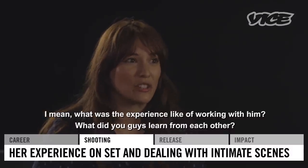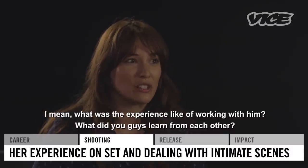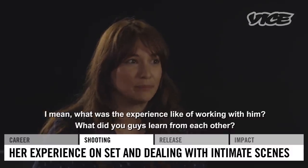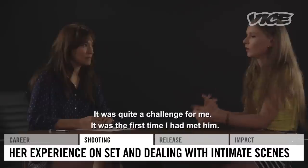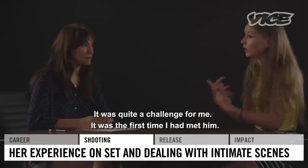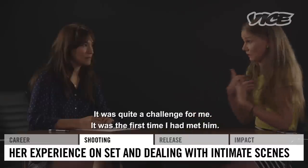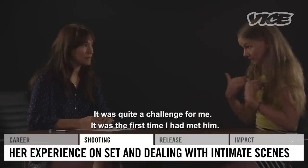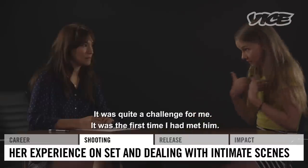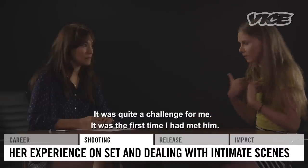other?